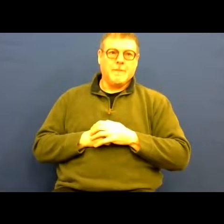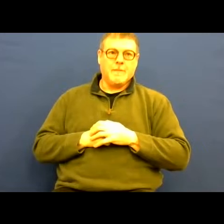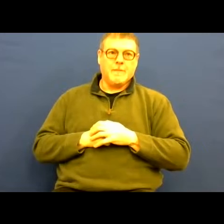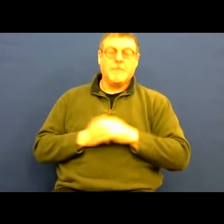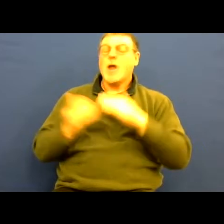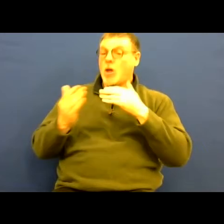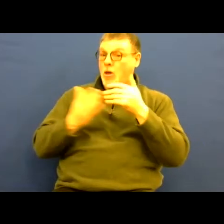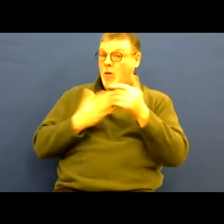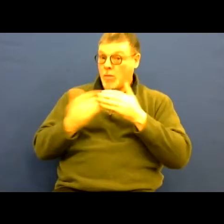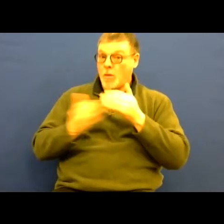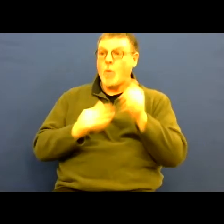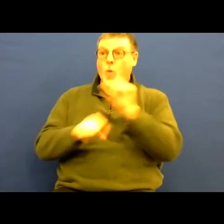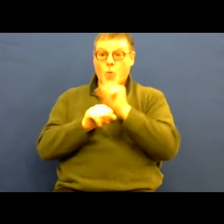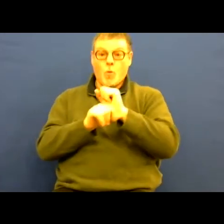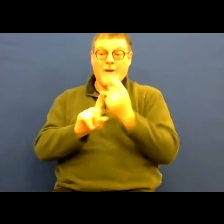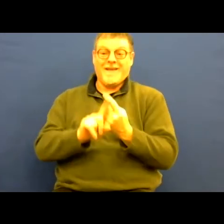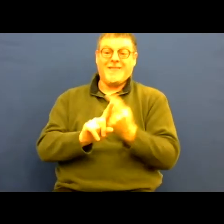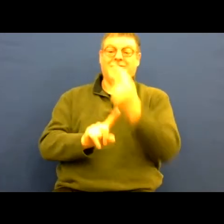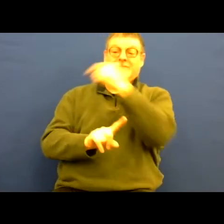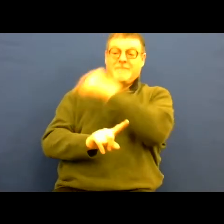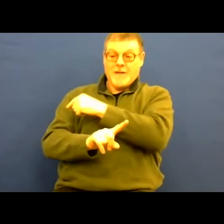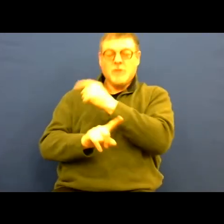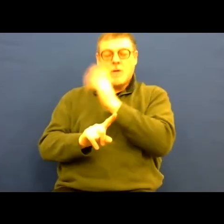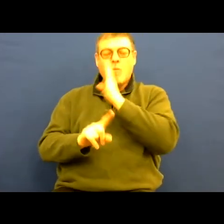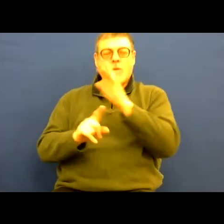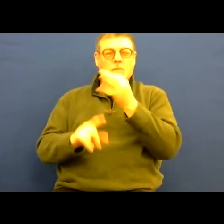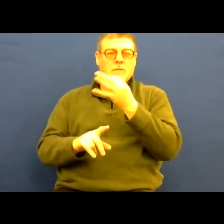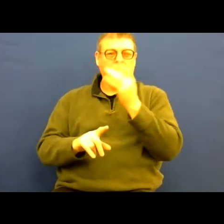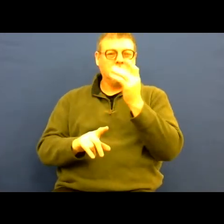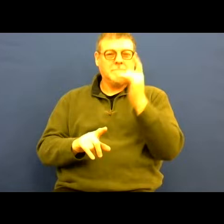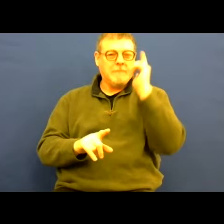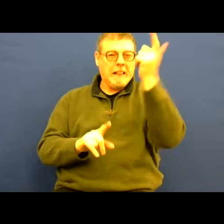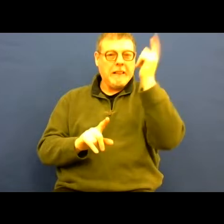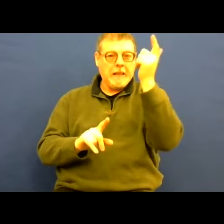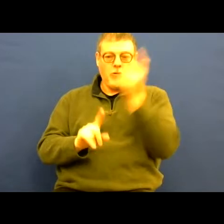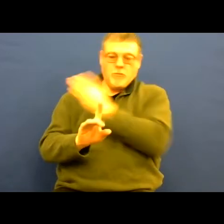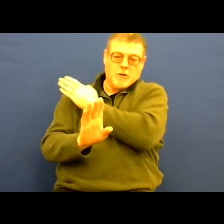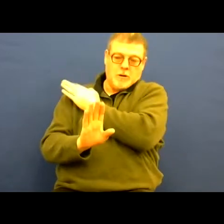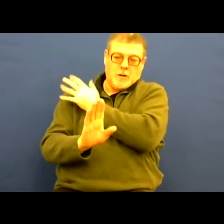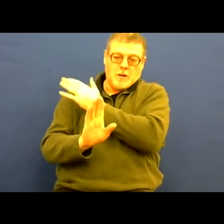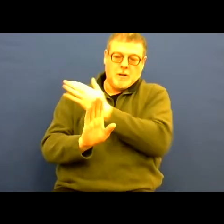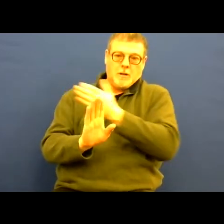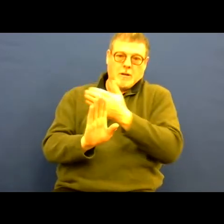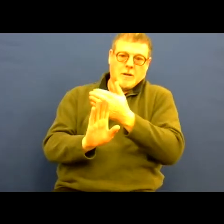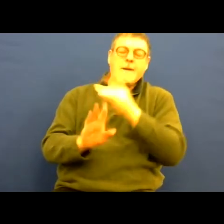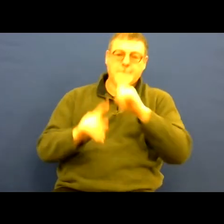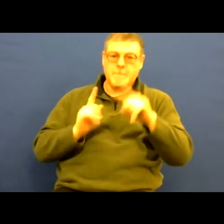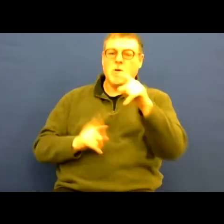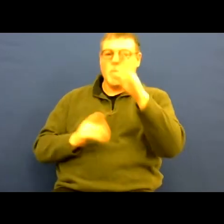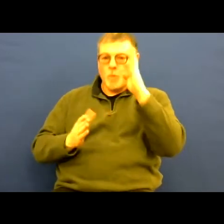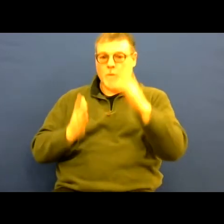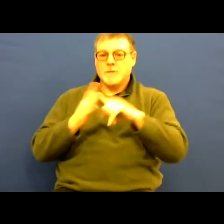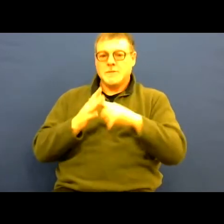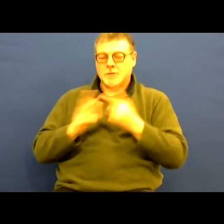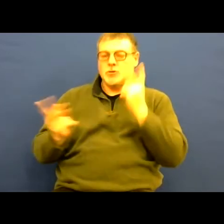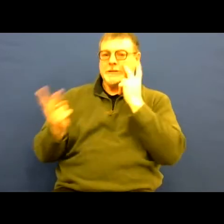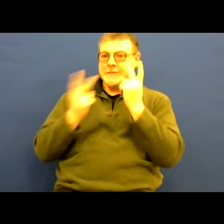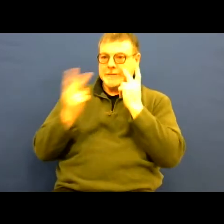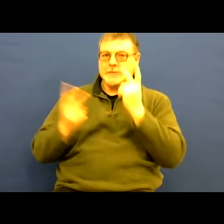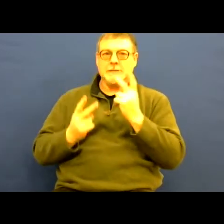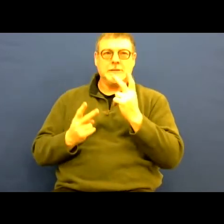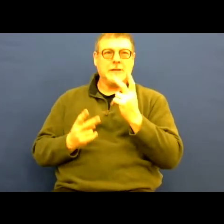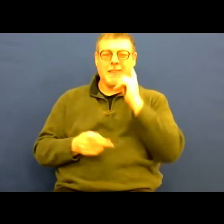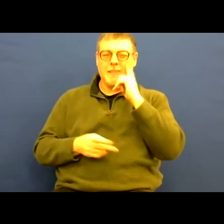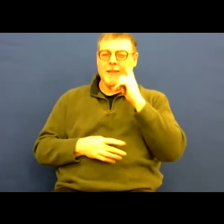Although they're working on the far side, so it's going to be some time before they're closer to your, but you'll start to see. I think they're